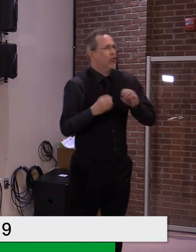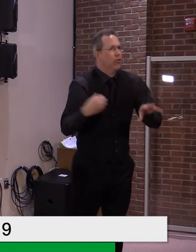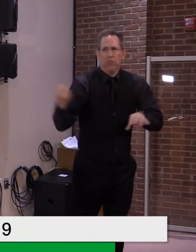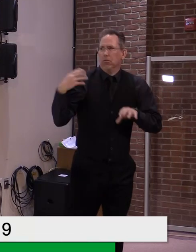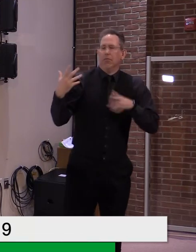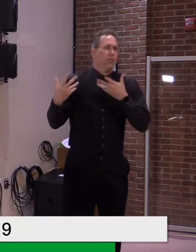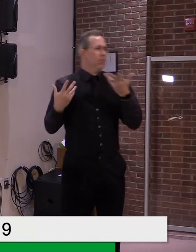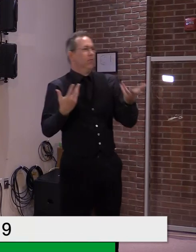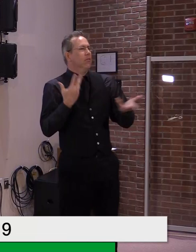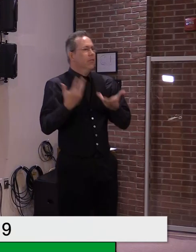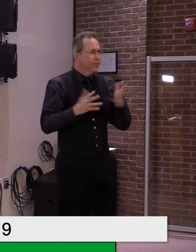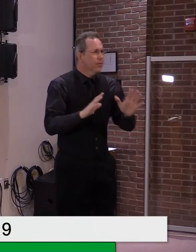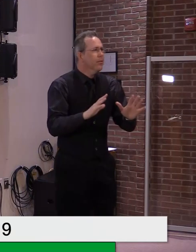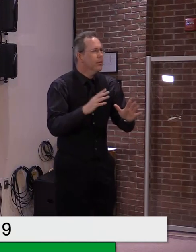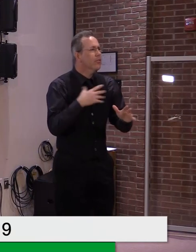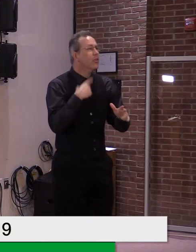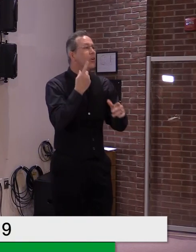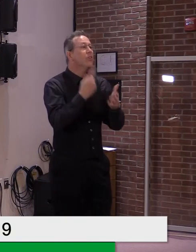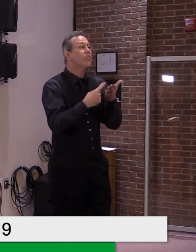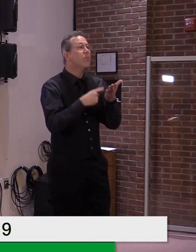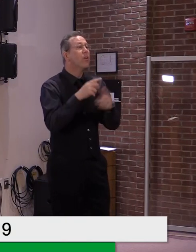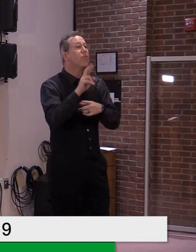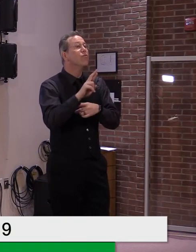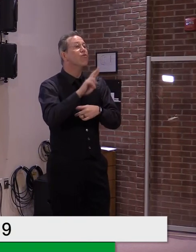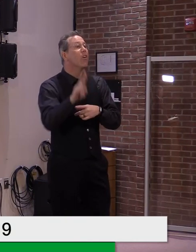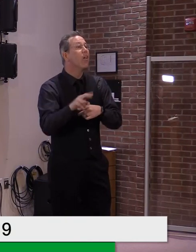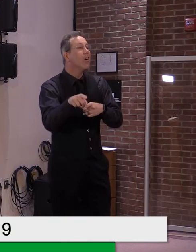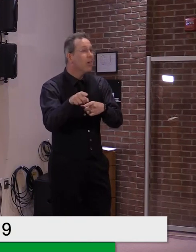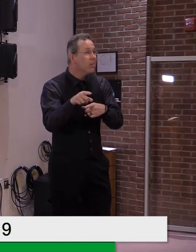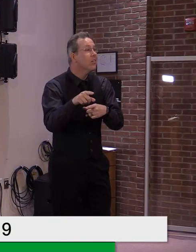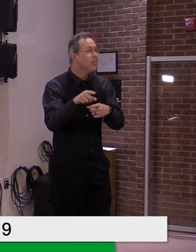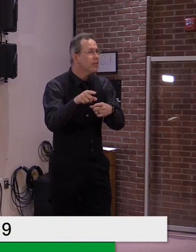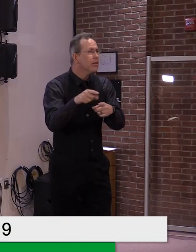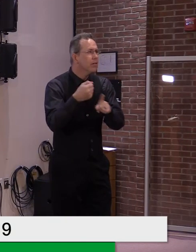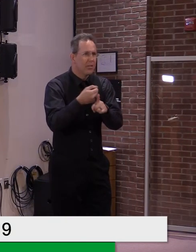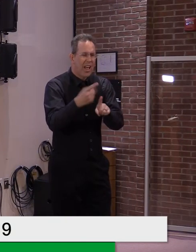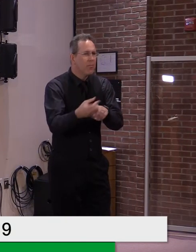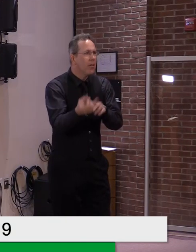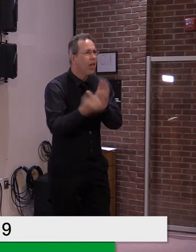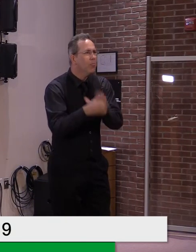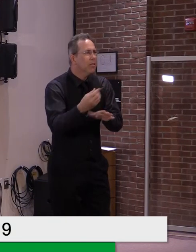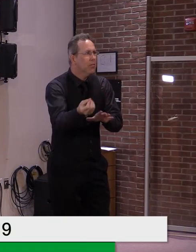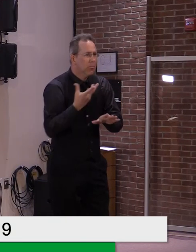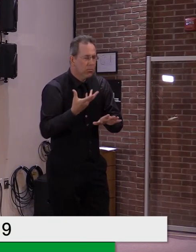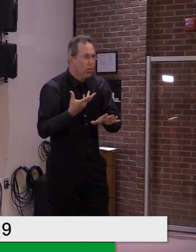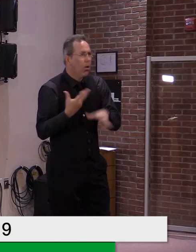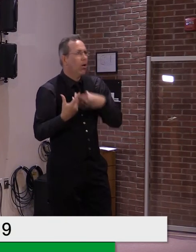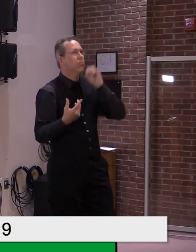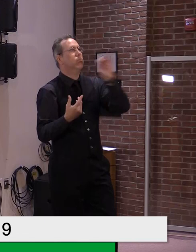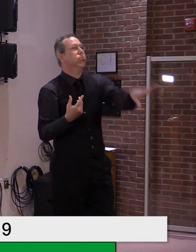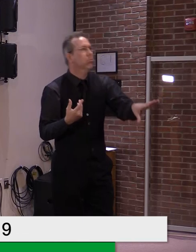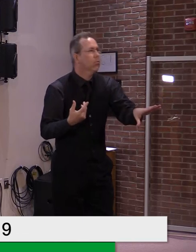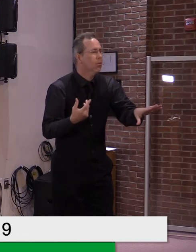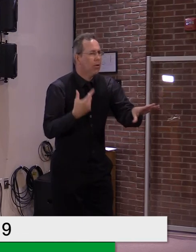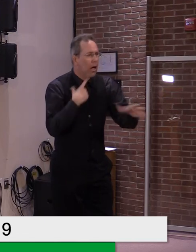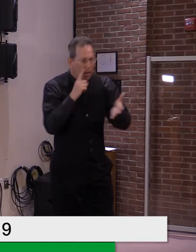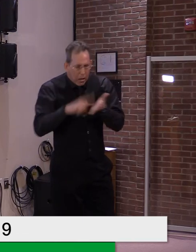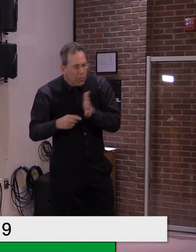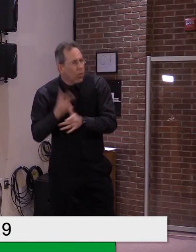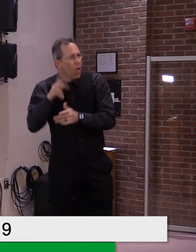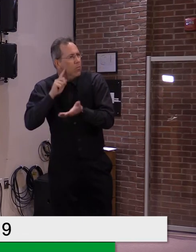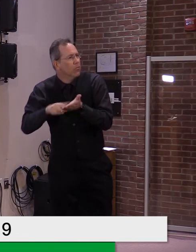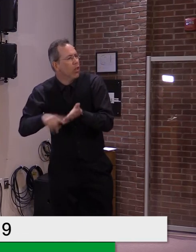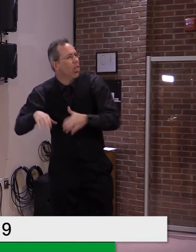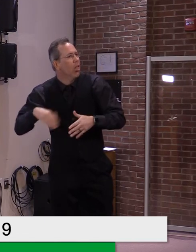and told you about that. When we were walking in one time, I told you about the fact that we had